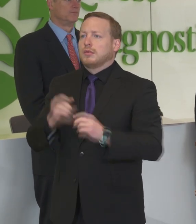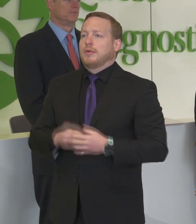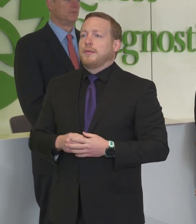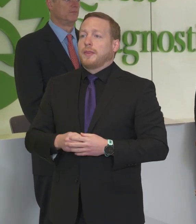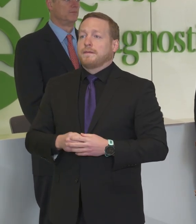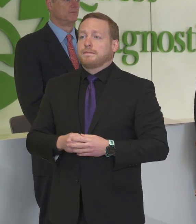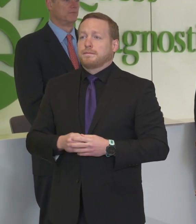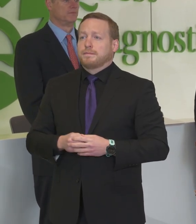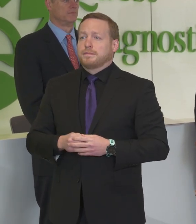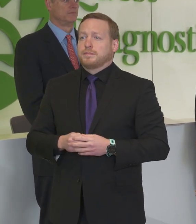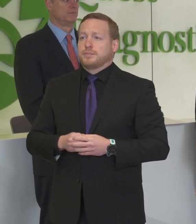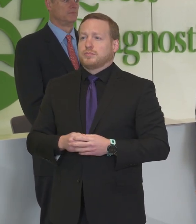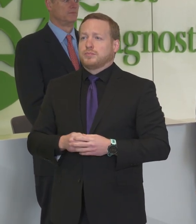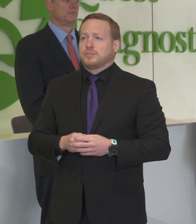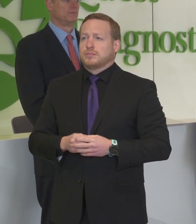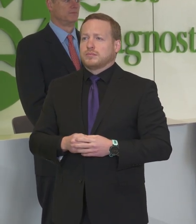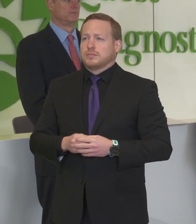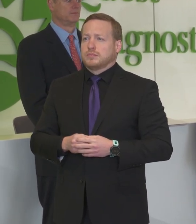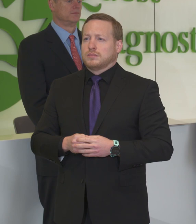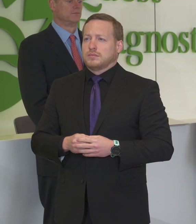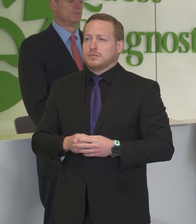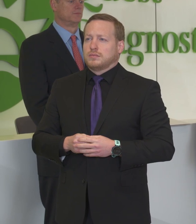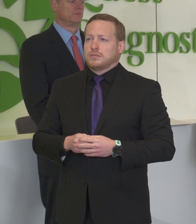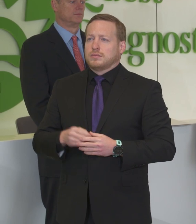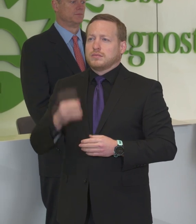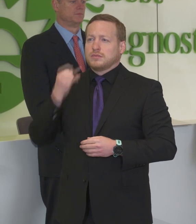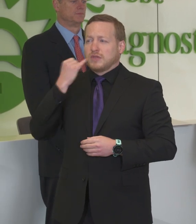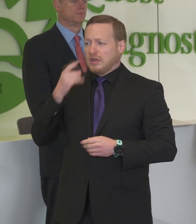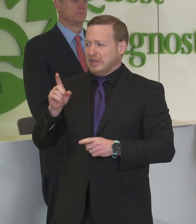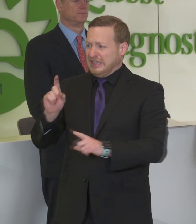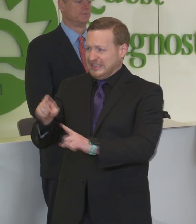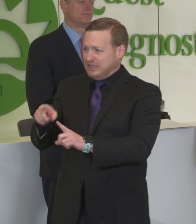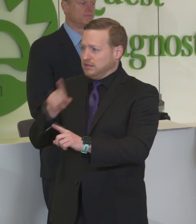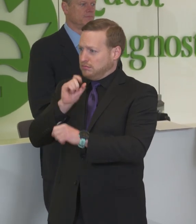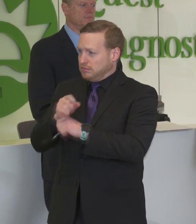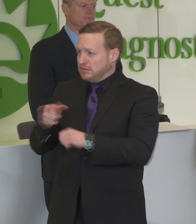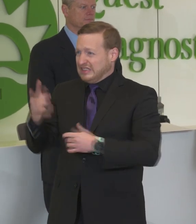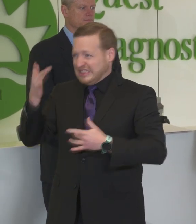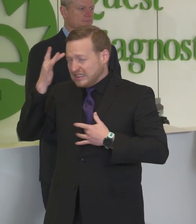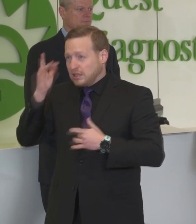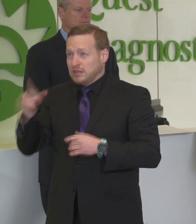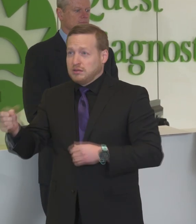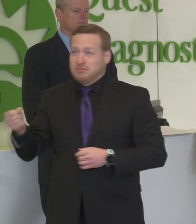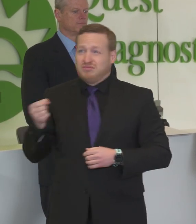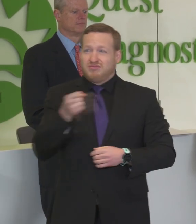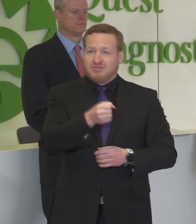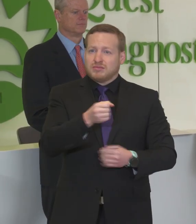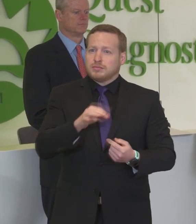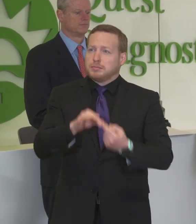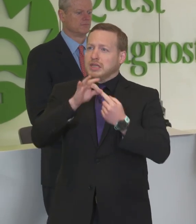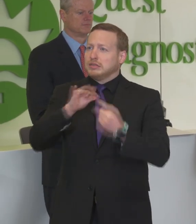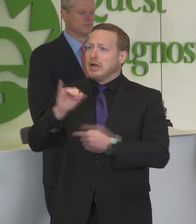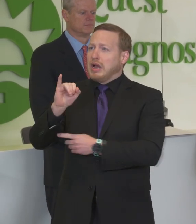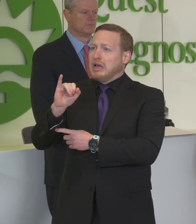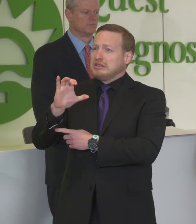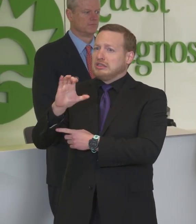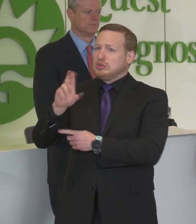ICU to a med-surg bed, we can do that to continue to increase capacity within our healthcare system.